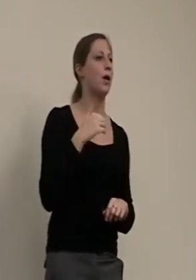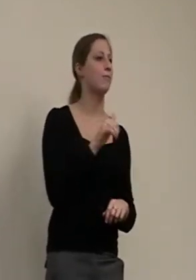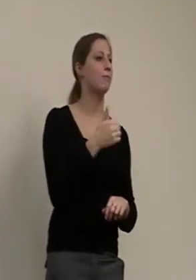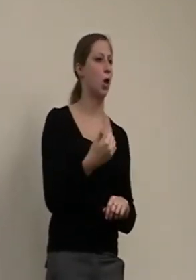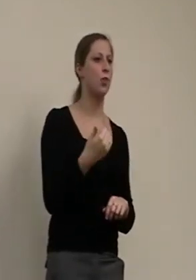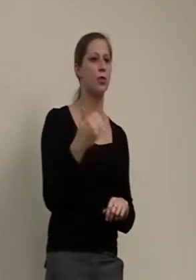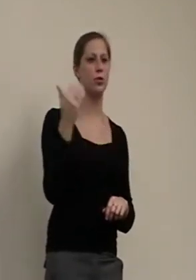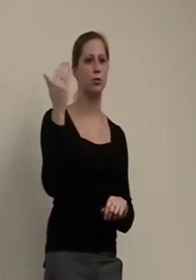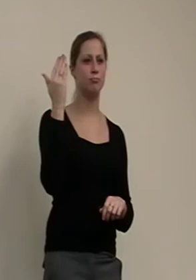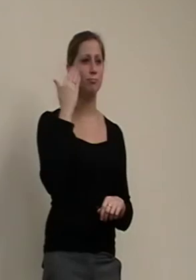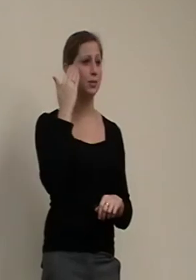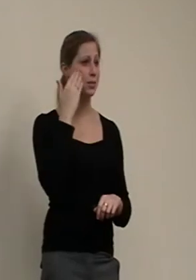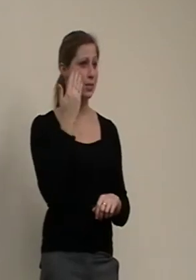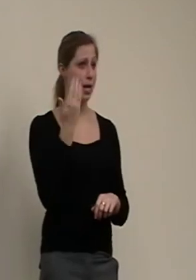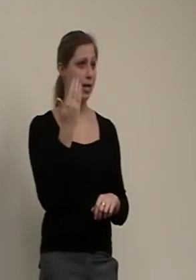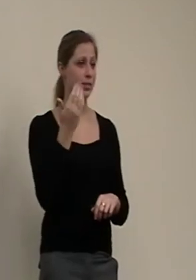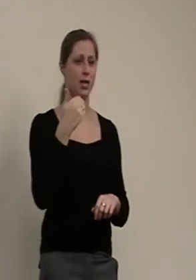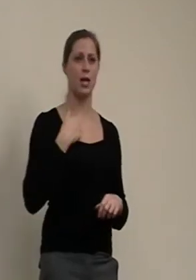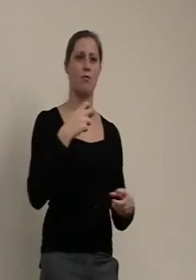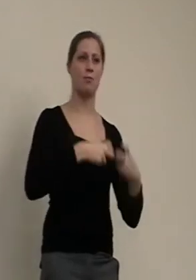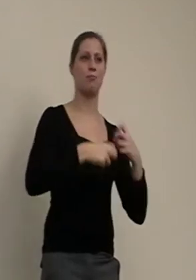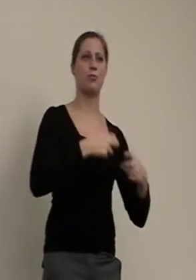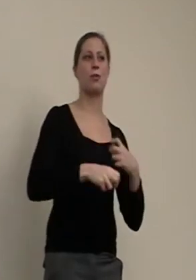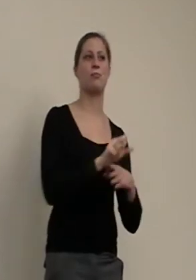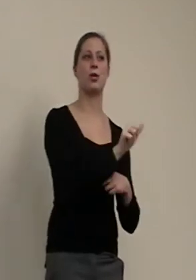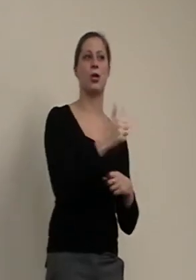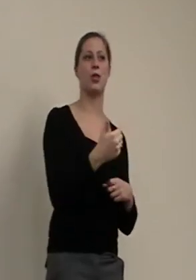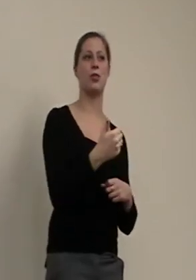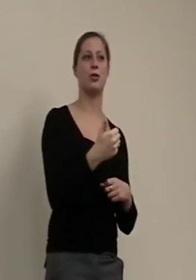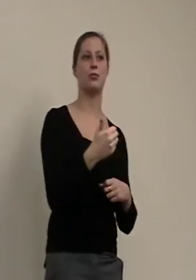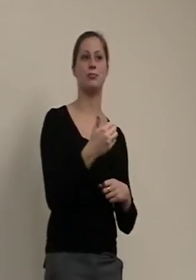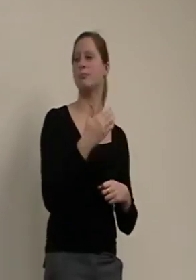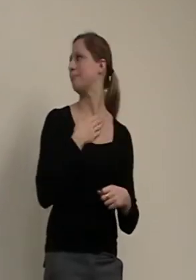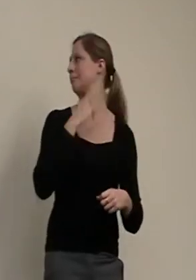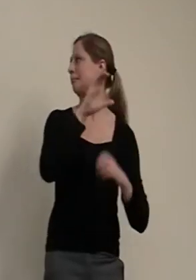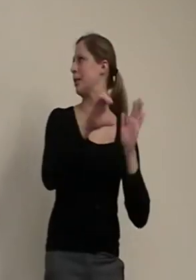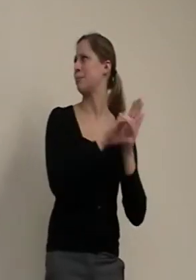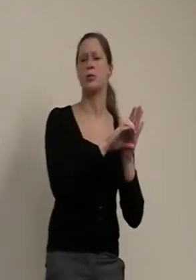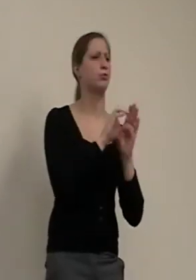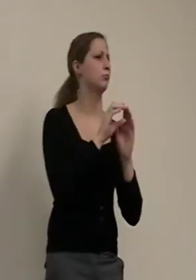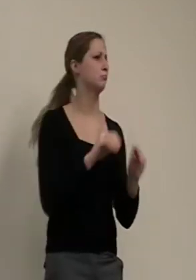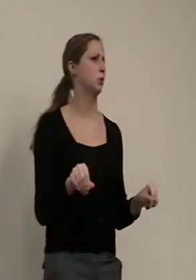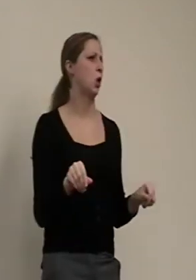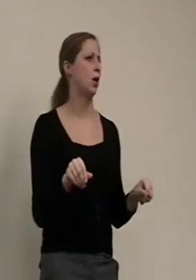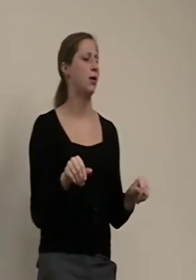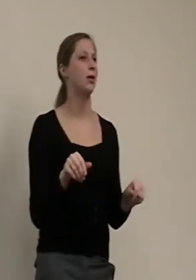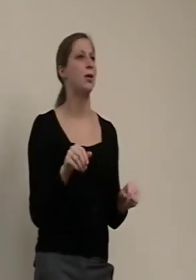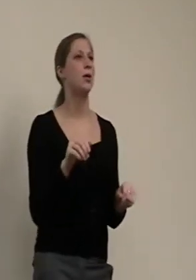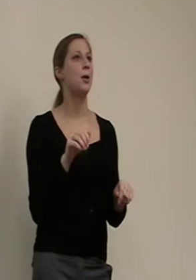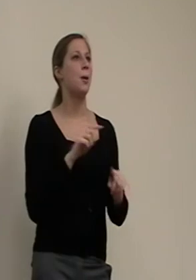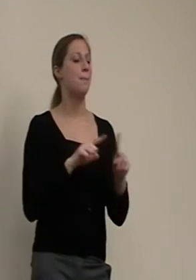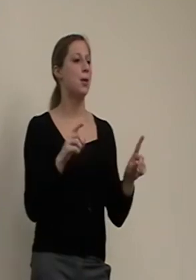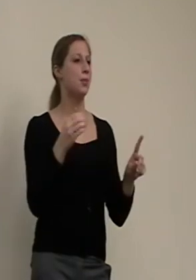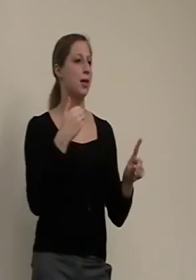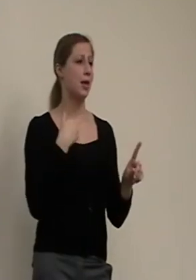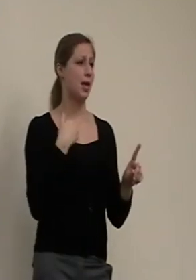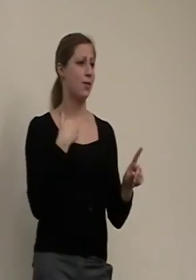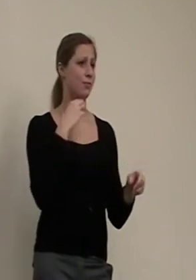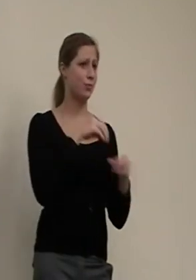problem in, my picture's gone, but if it's in the conductive portion of the ear, so if I detect that